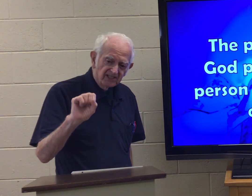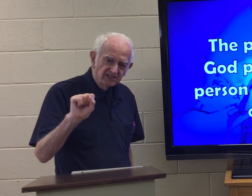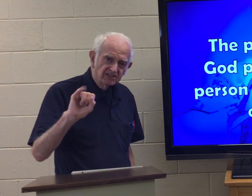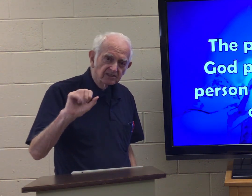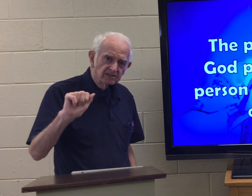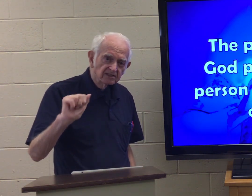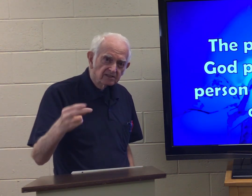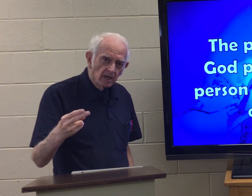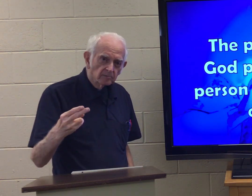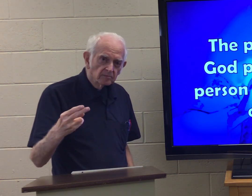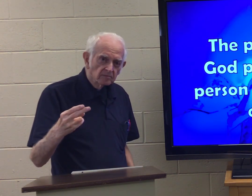Messiah.